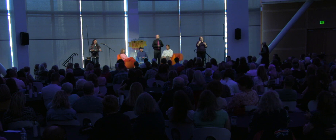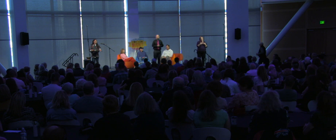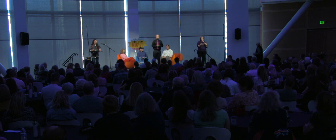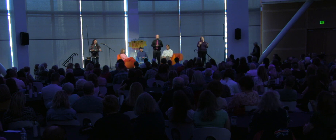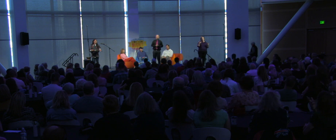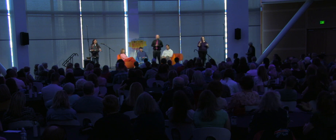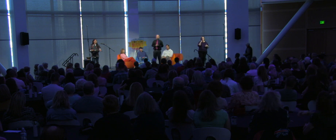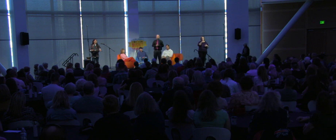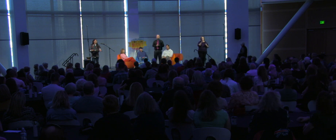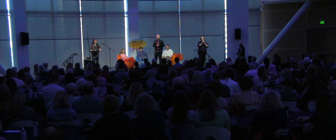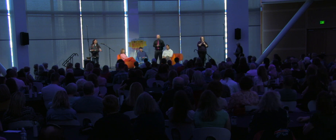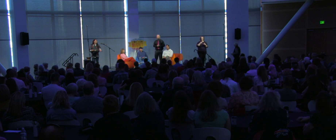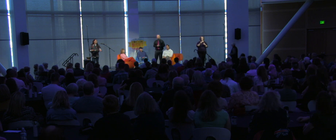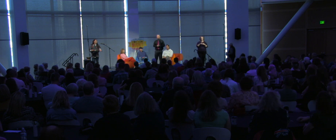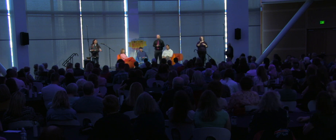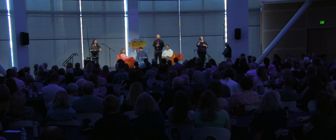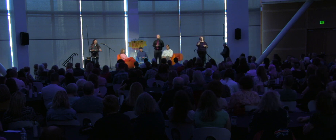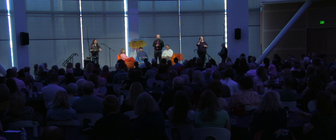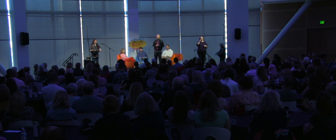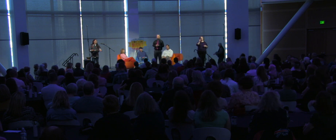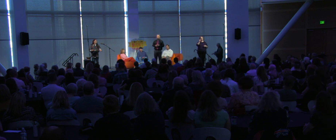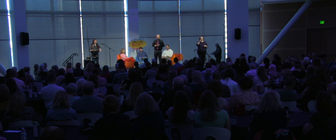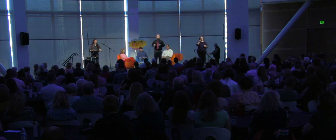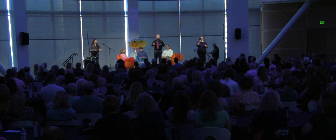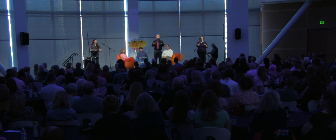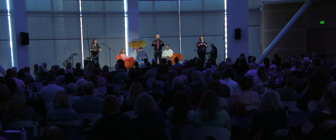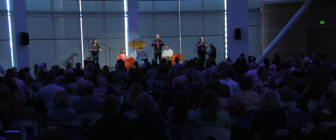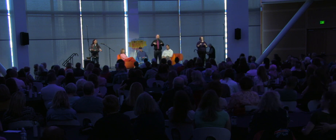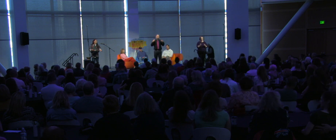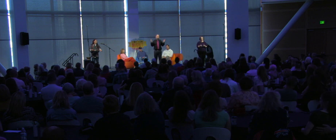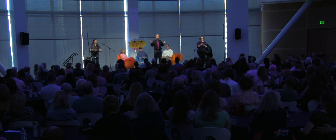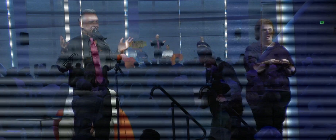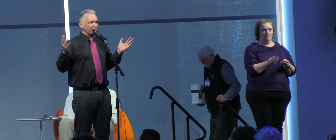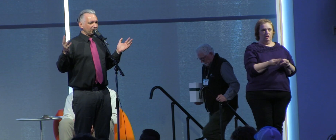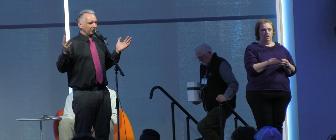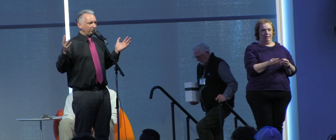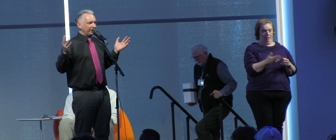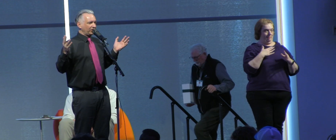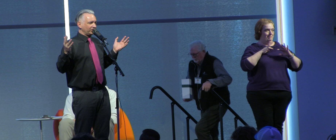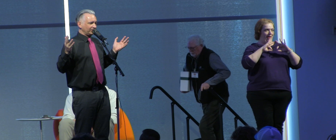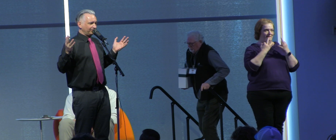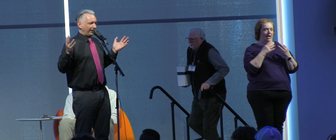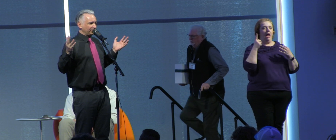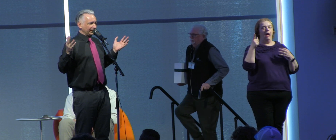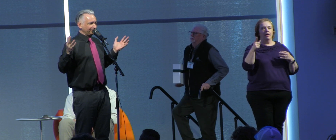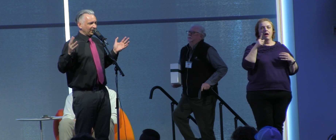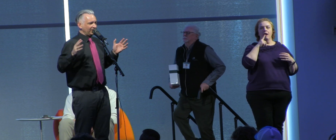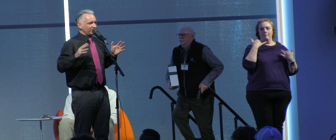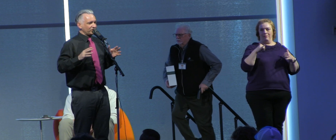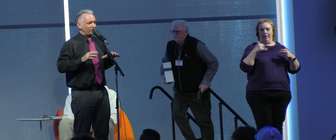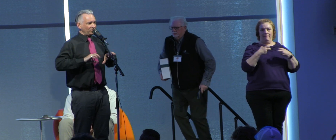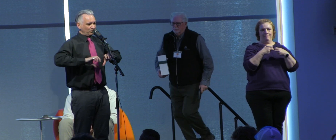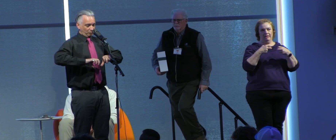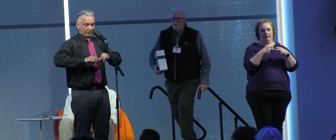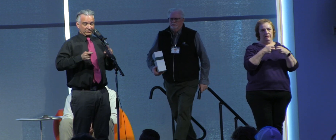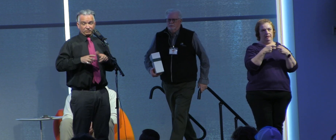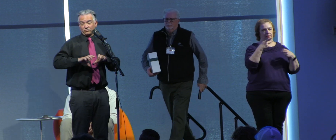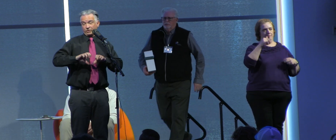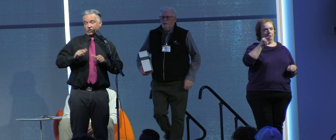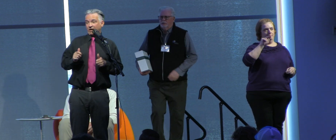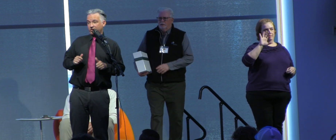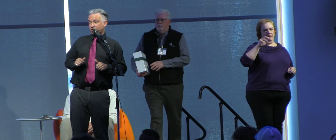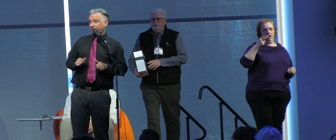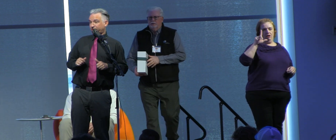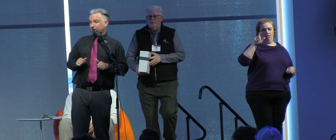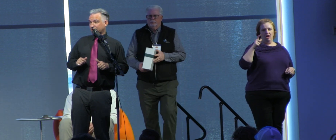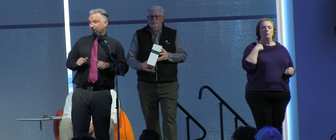though. She asked me to shuffle the tarot cards, and my family is a pinnacle family, so we